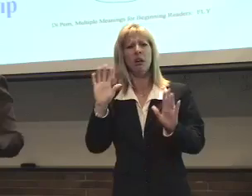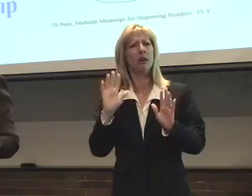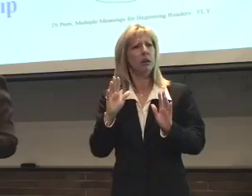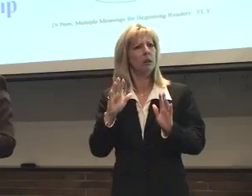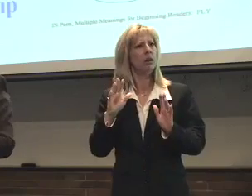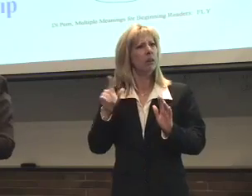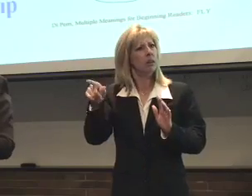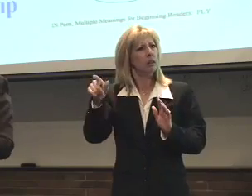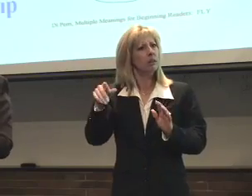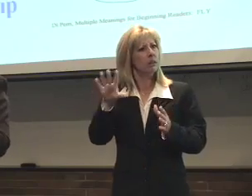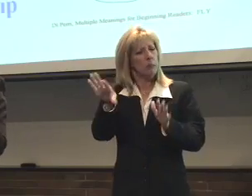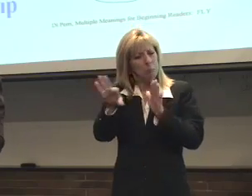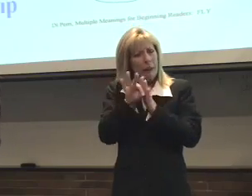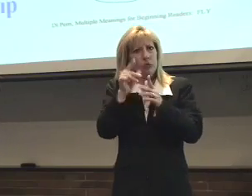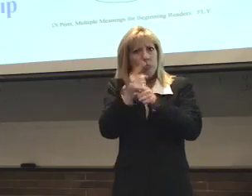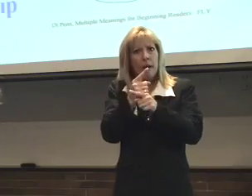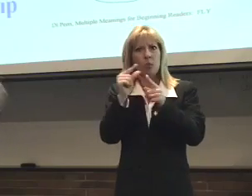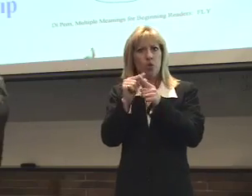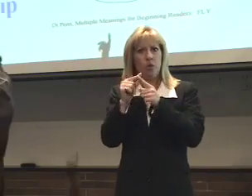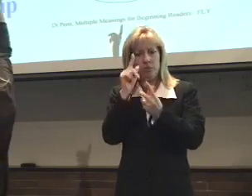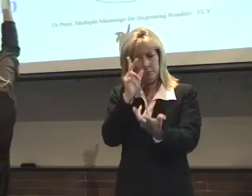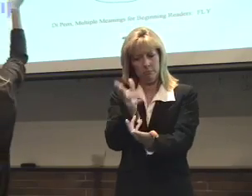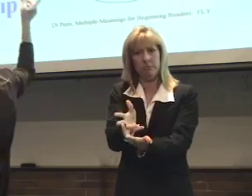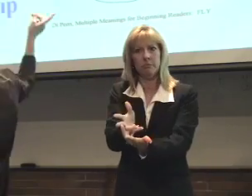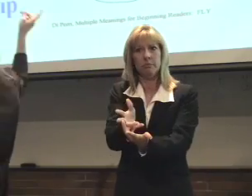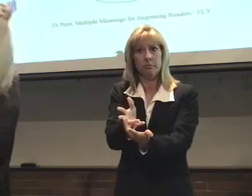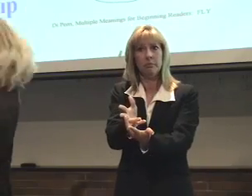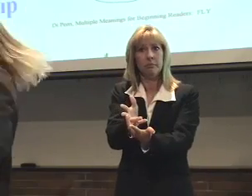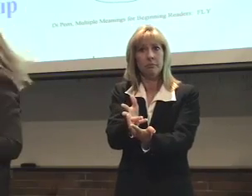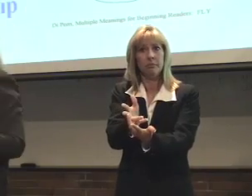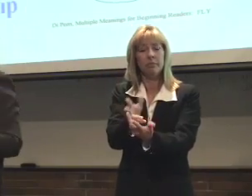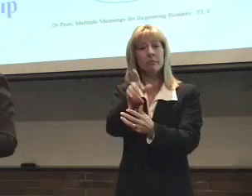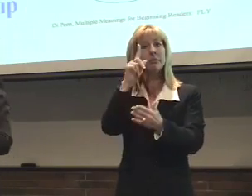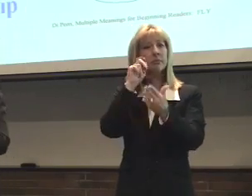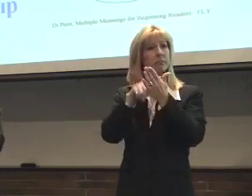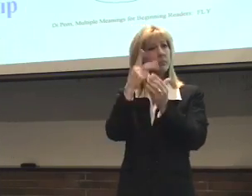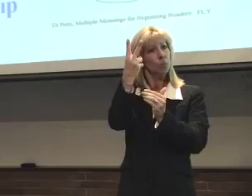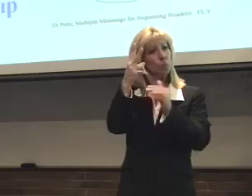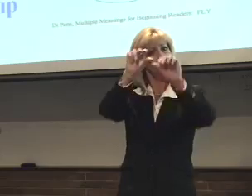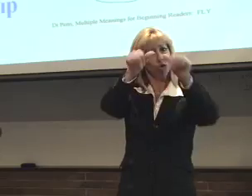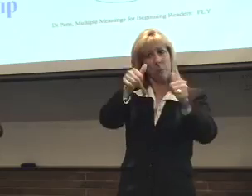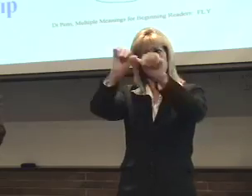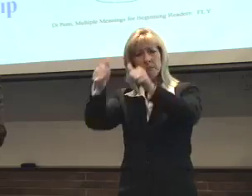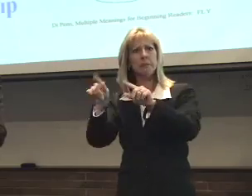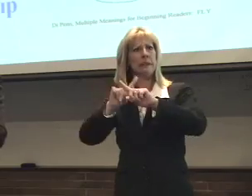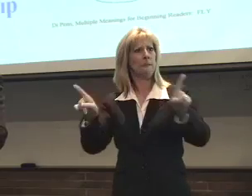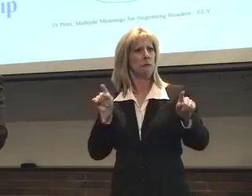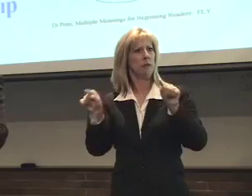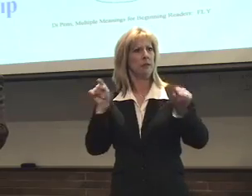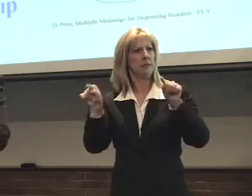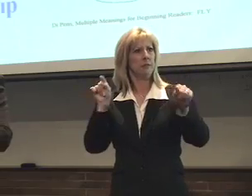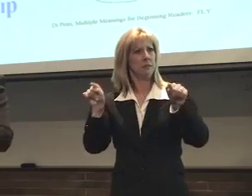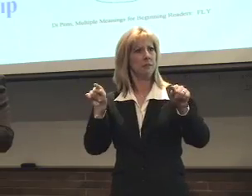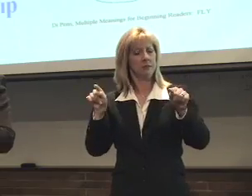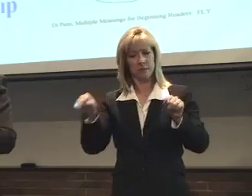they pick. But you can see where the two handshakes are different, and they can see it and say, okay, sometimes words are going to show up